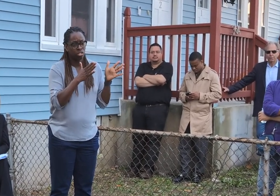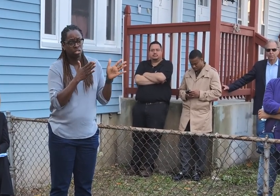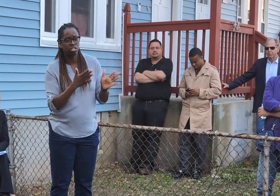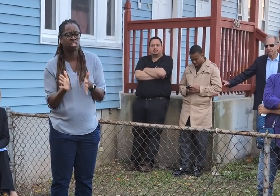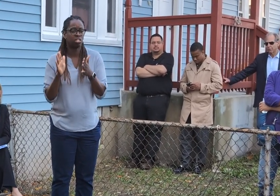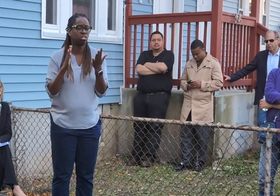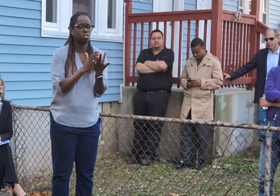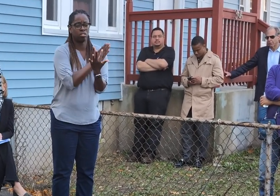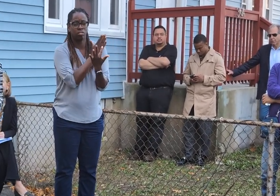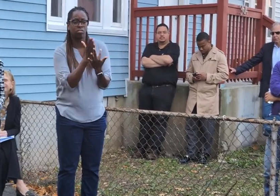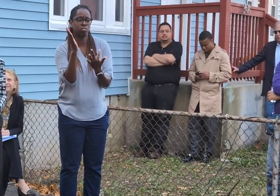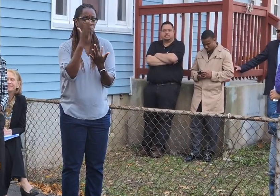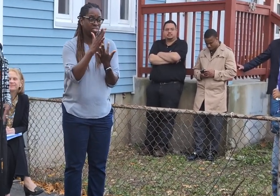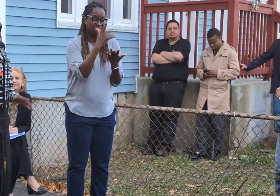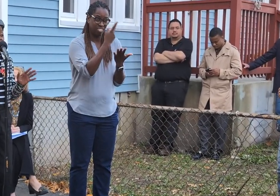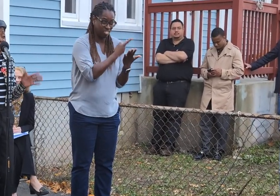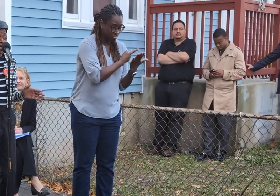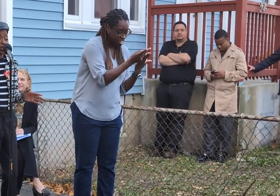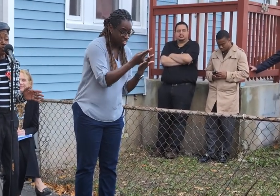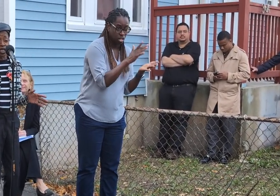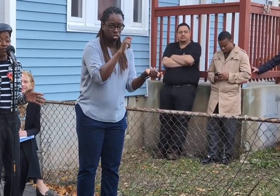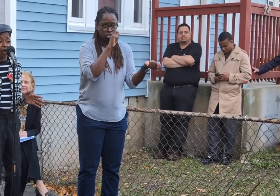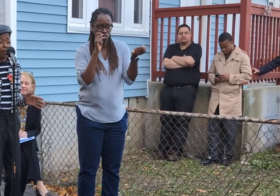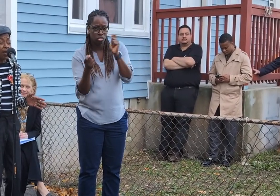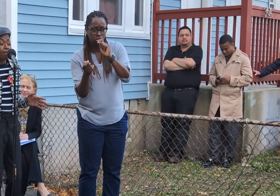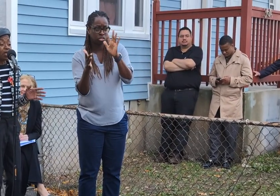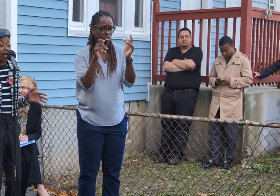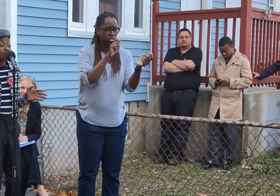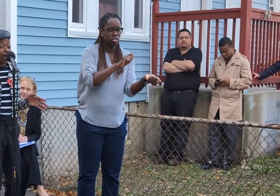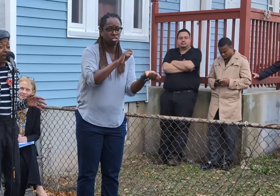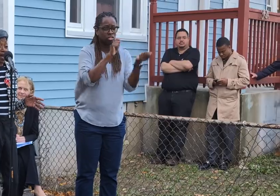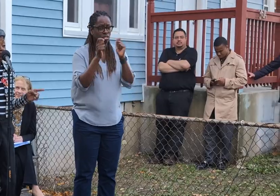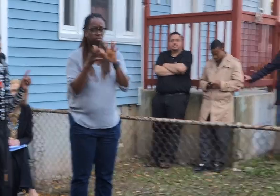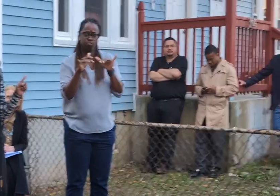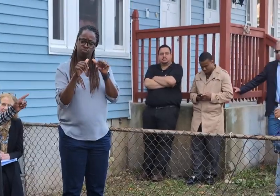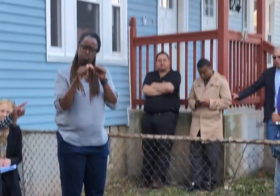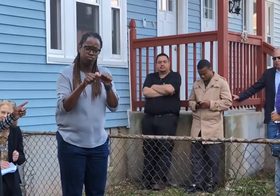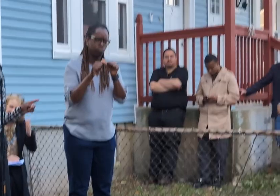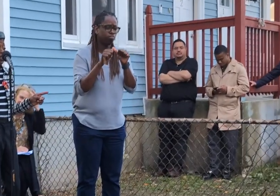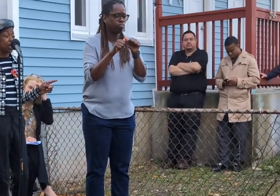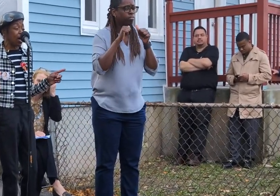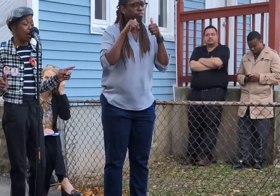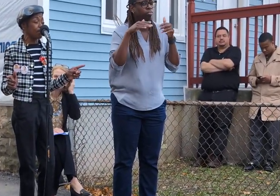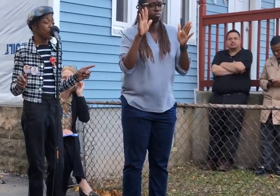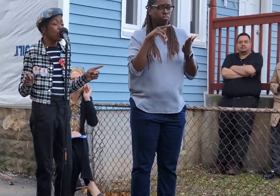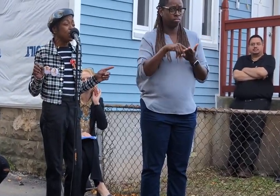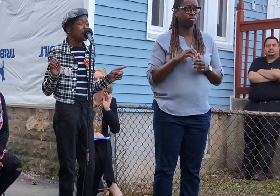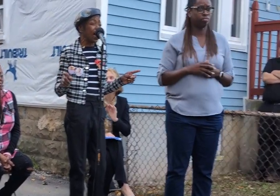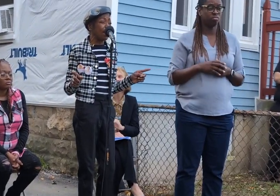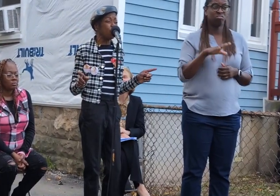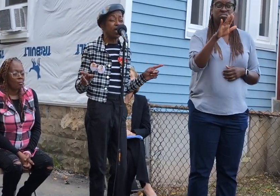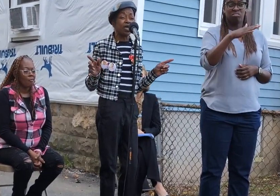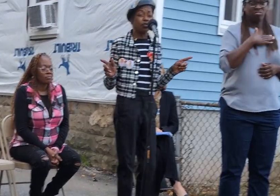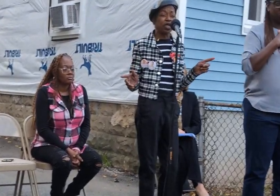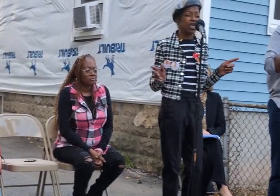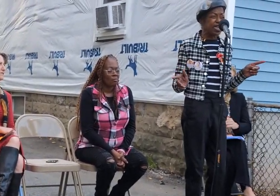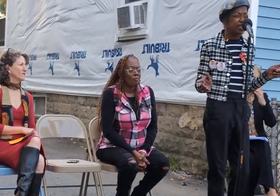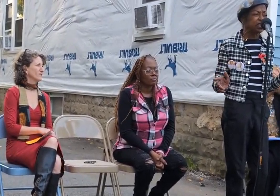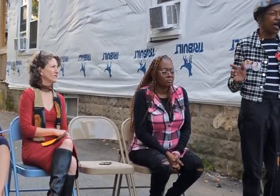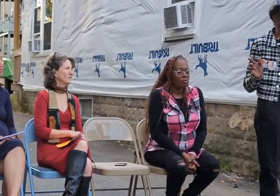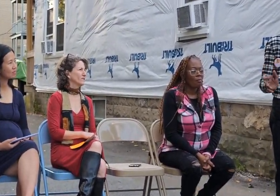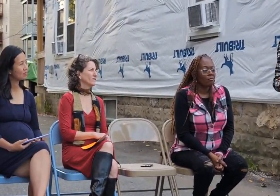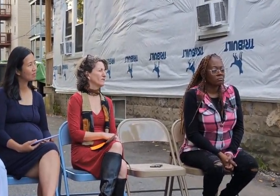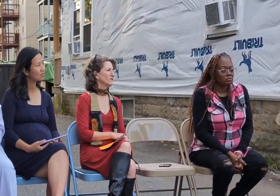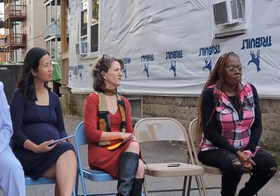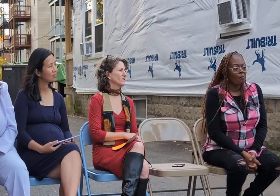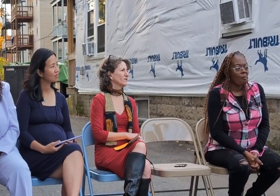I'm trying to tell everybody is not to give up, because right now during this time where it is